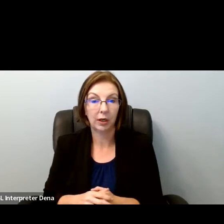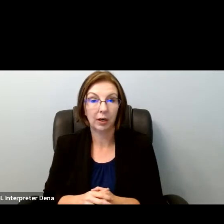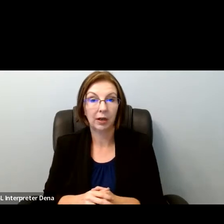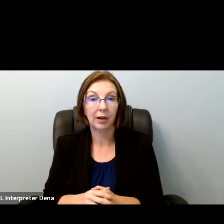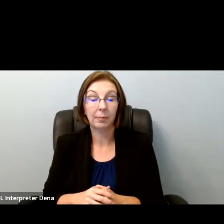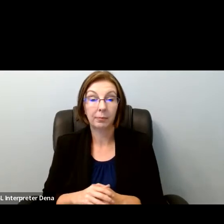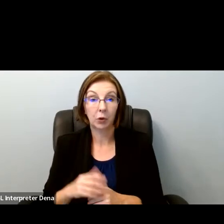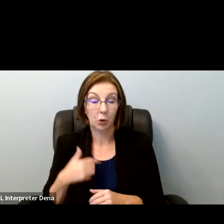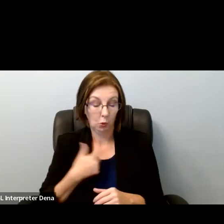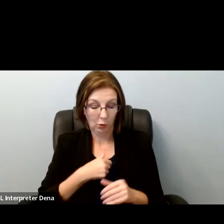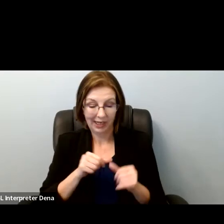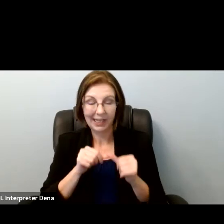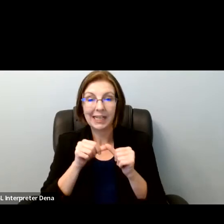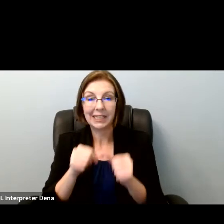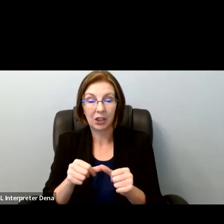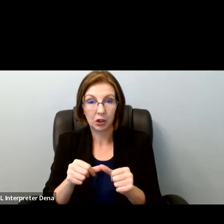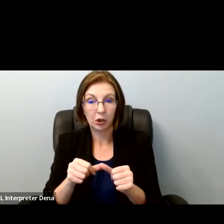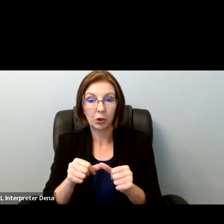conversation continues